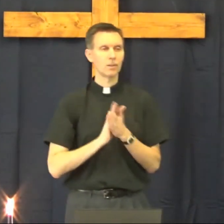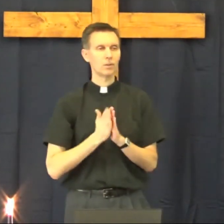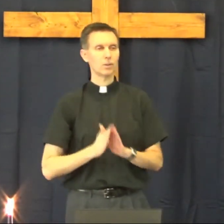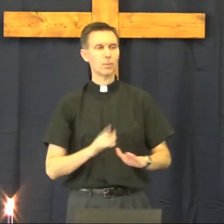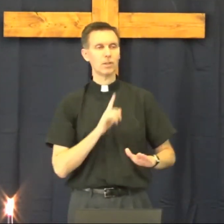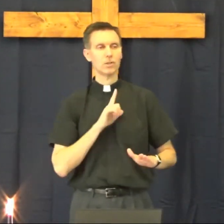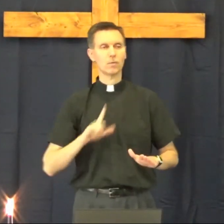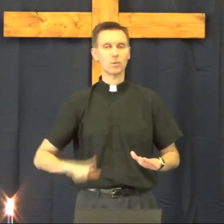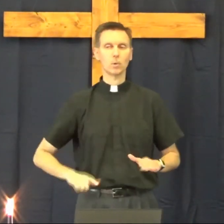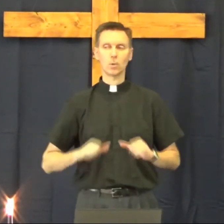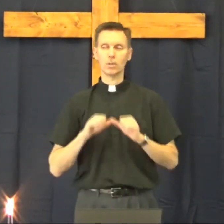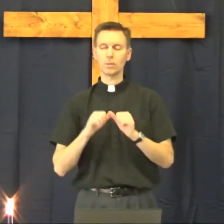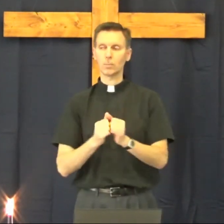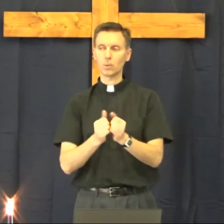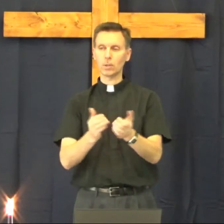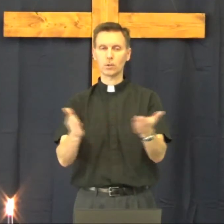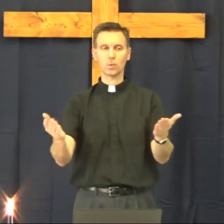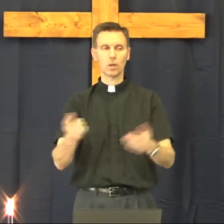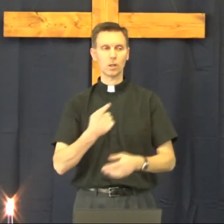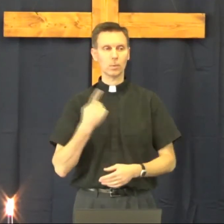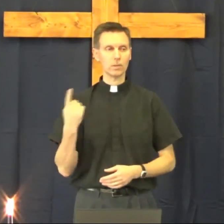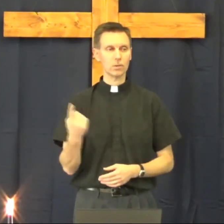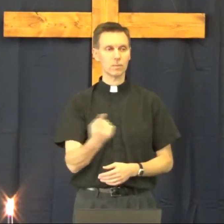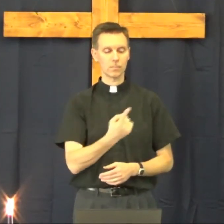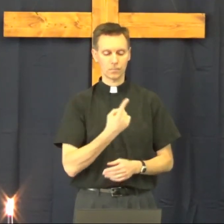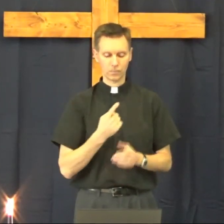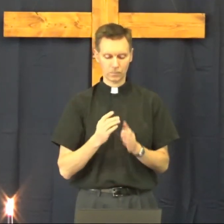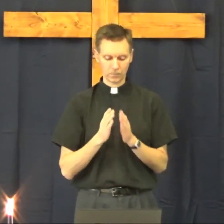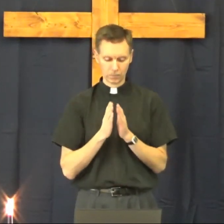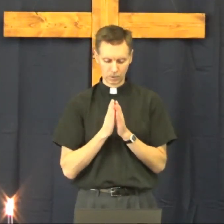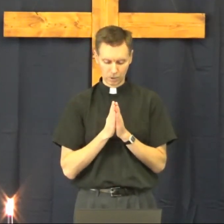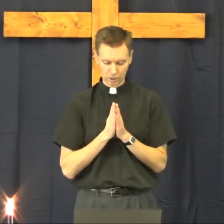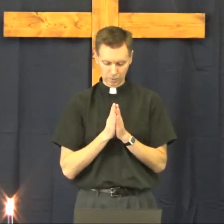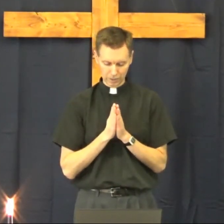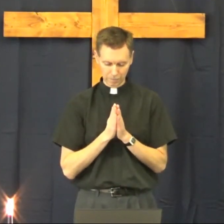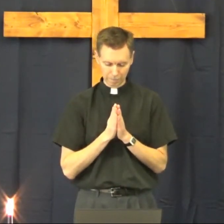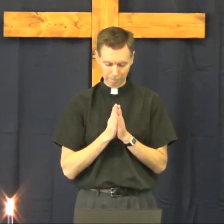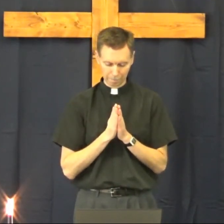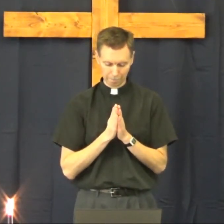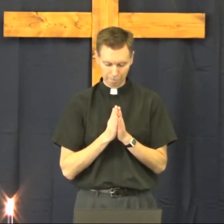The peace of the Lord be with you always. Amen.